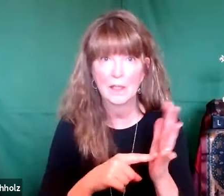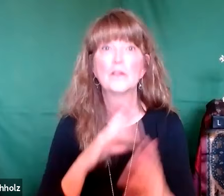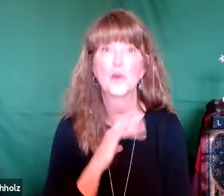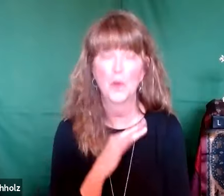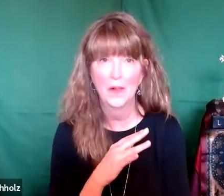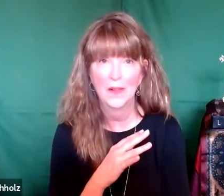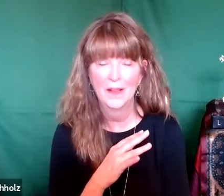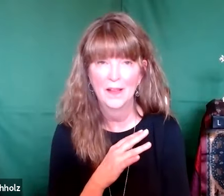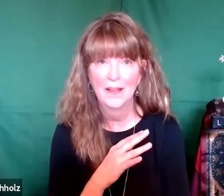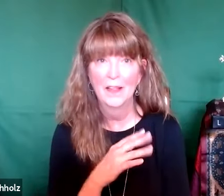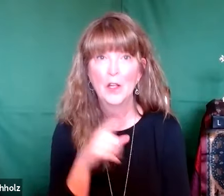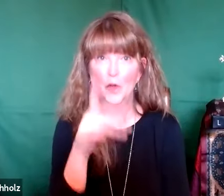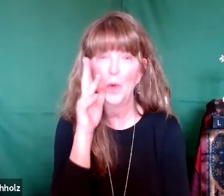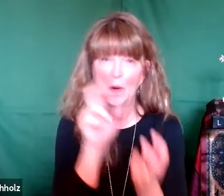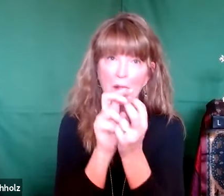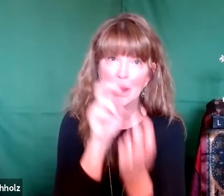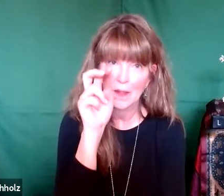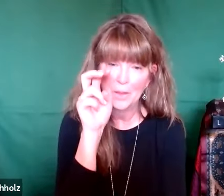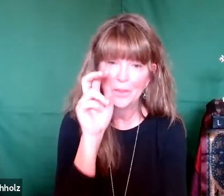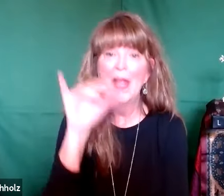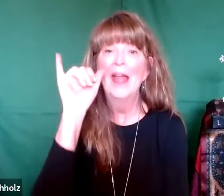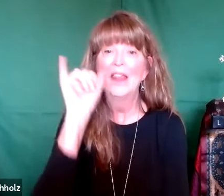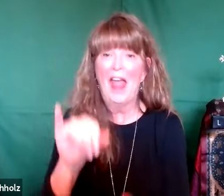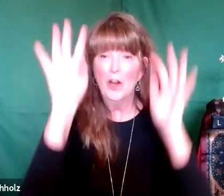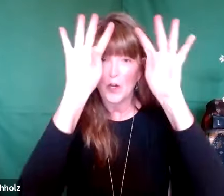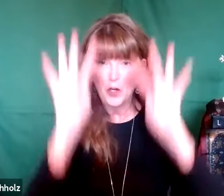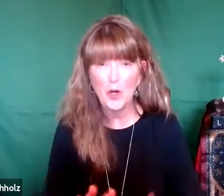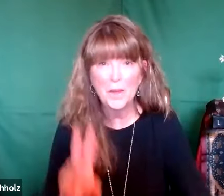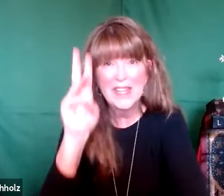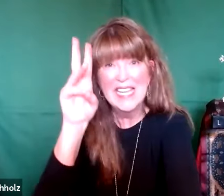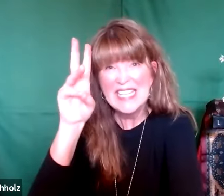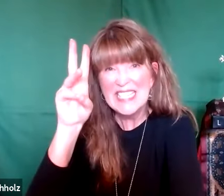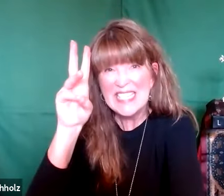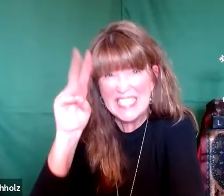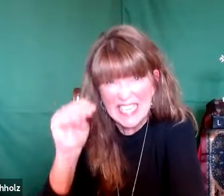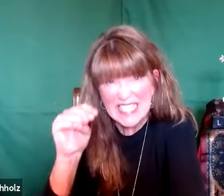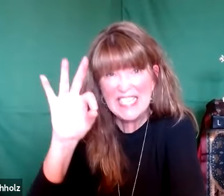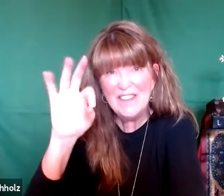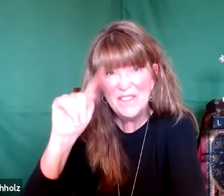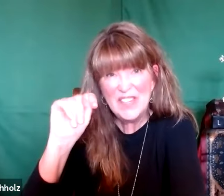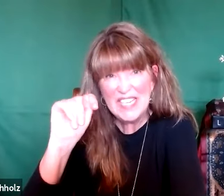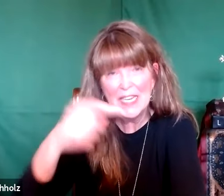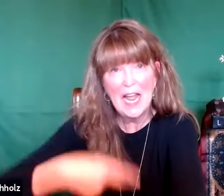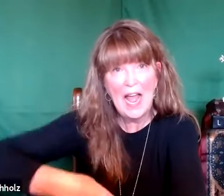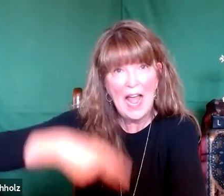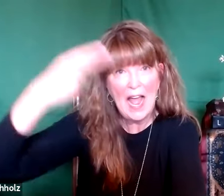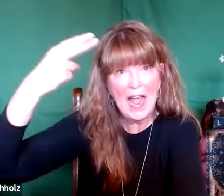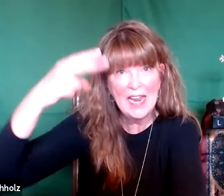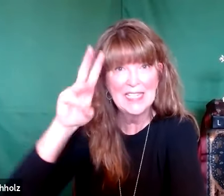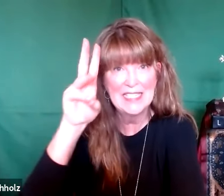Now that curtain is pretty cool. You're going to be astounded at this. This curtain is 60